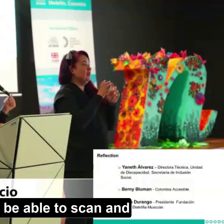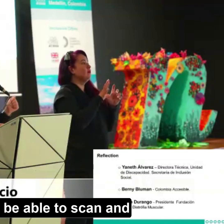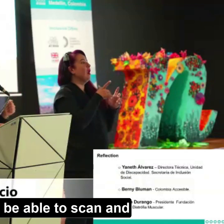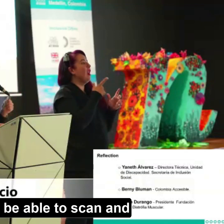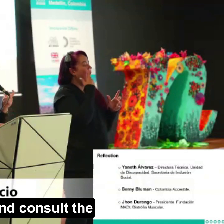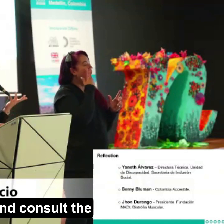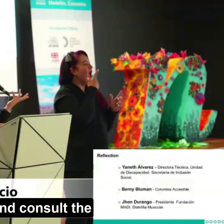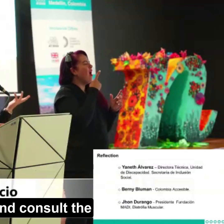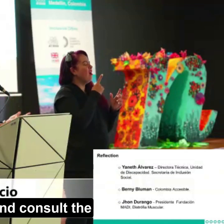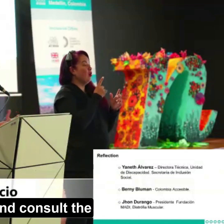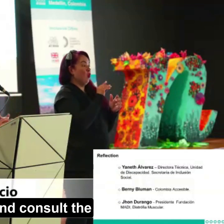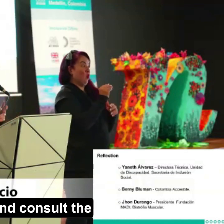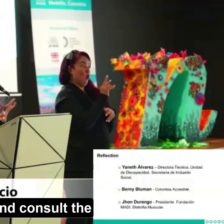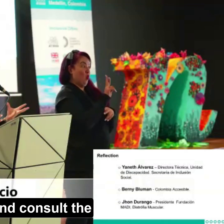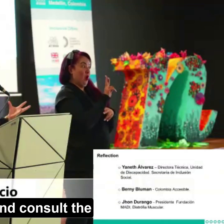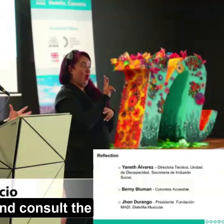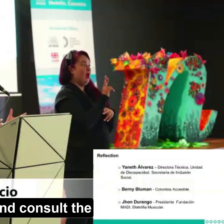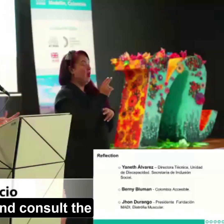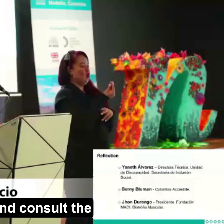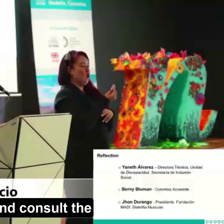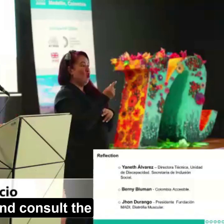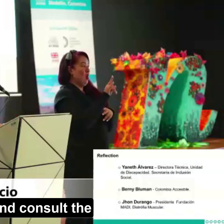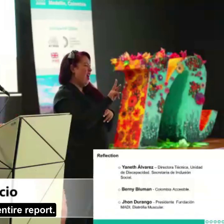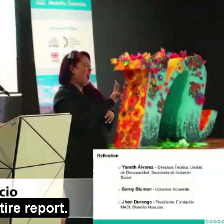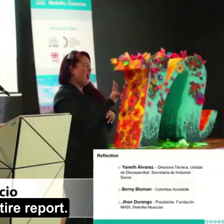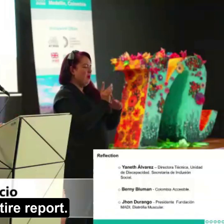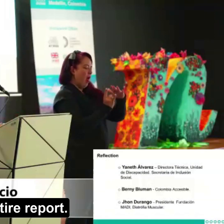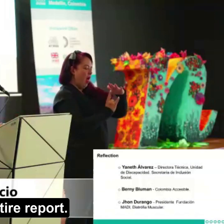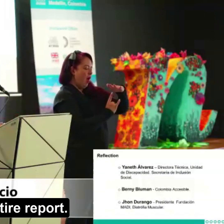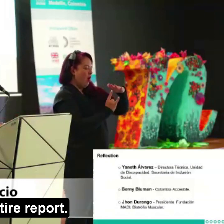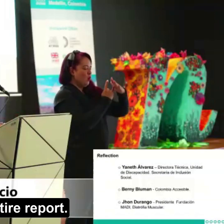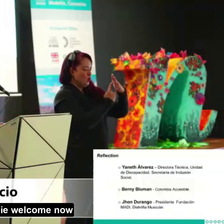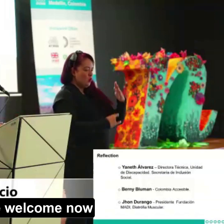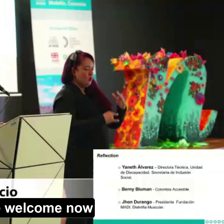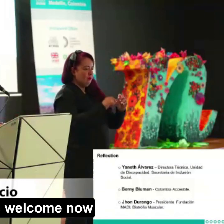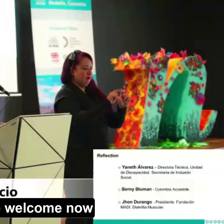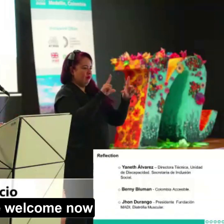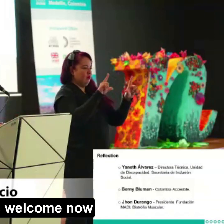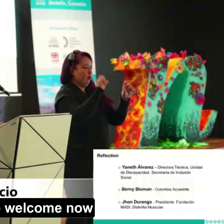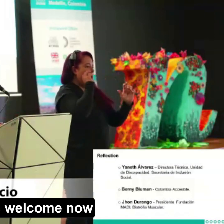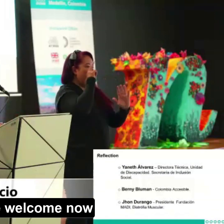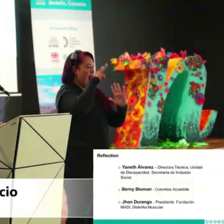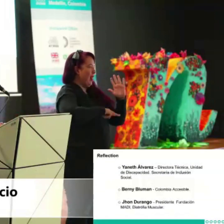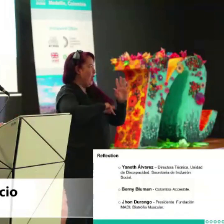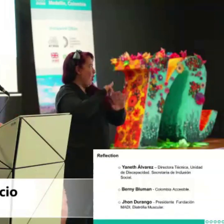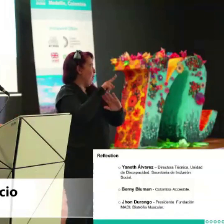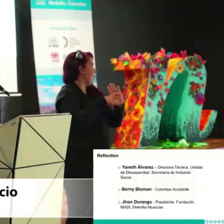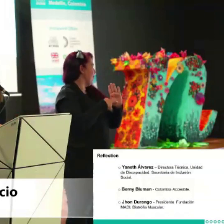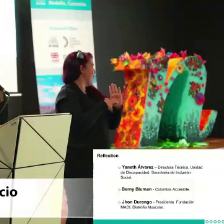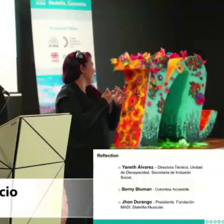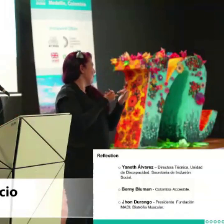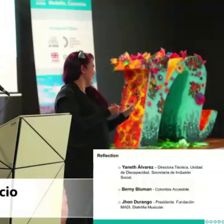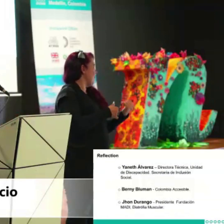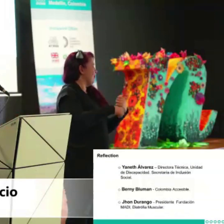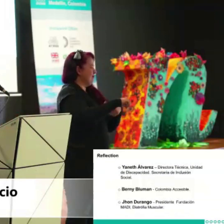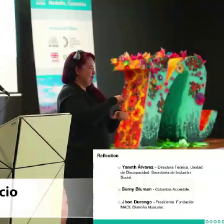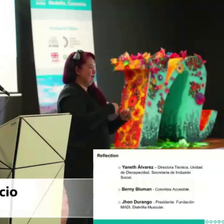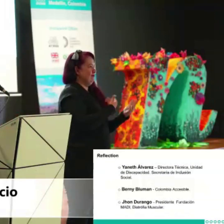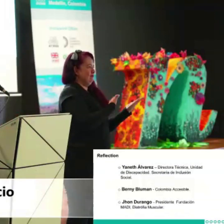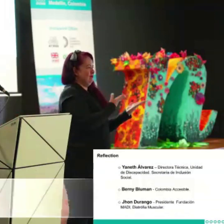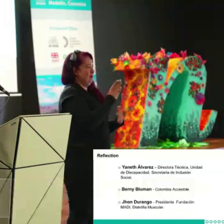to scan and look and consult the entire report. Bernie, welcome now.